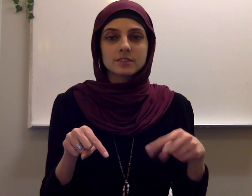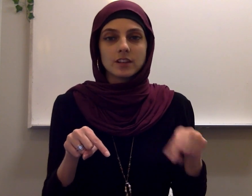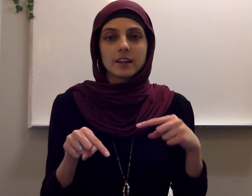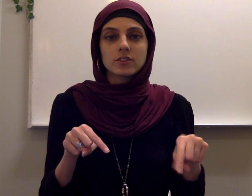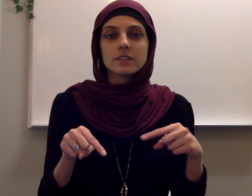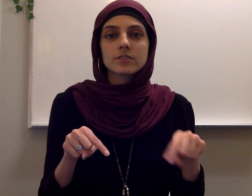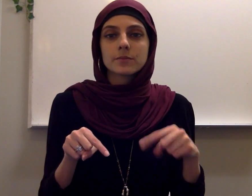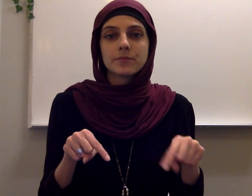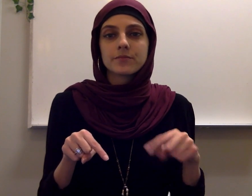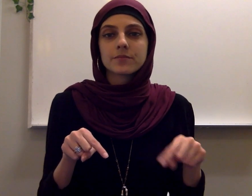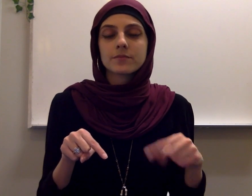Anxious.